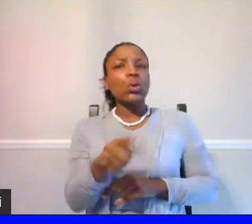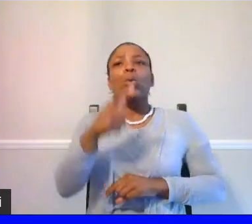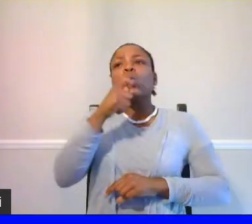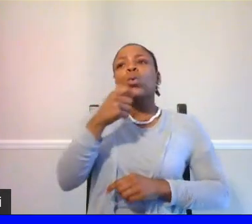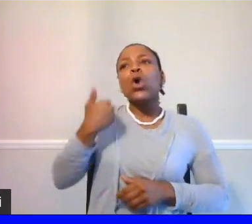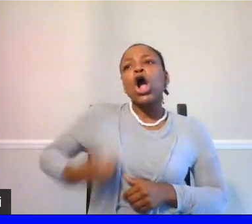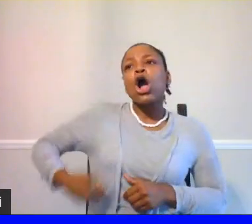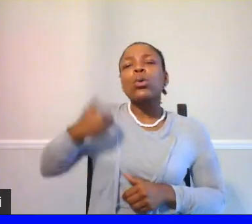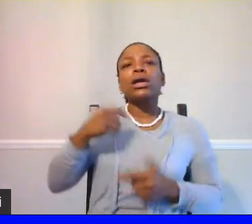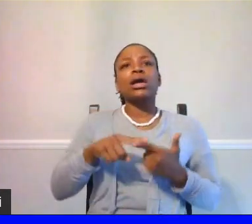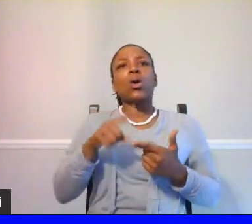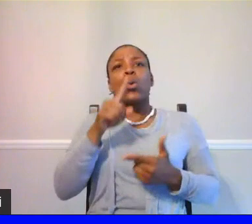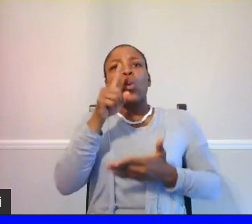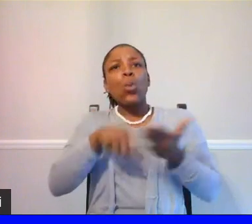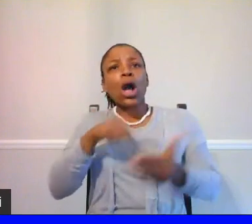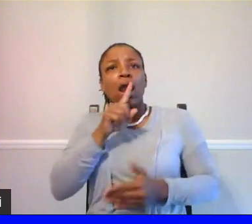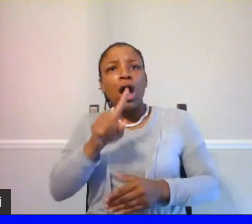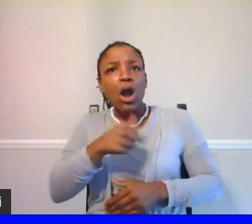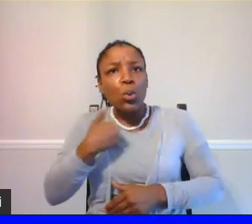are we during this crisis?